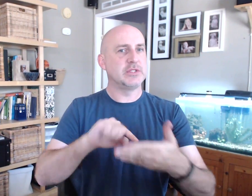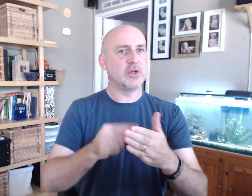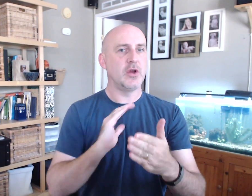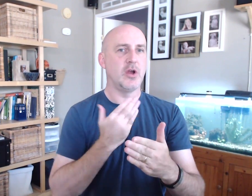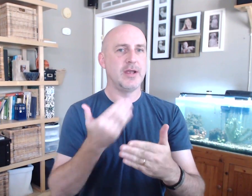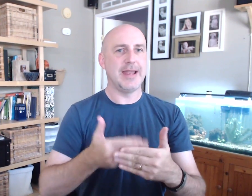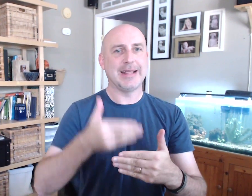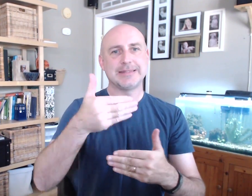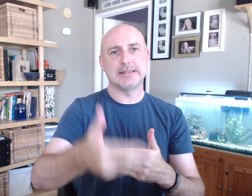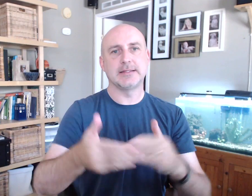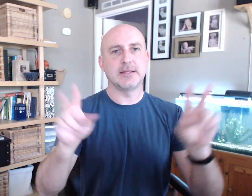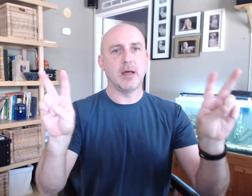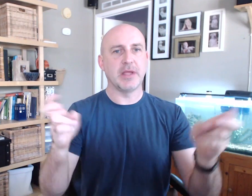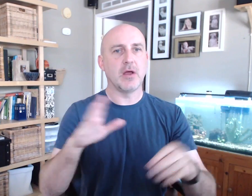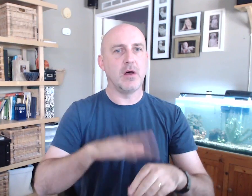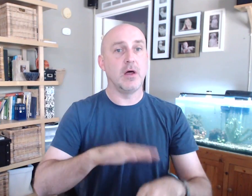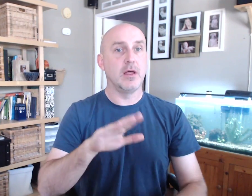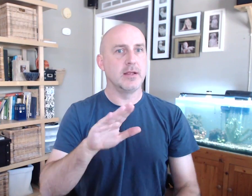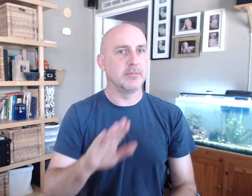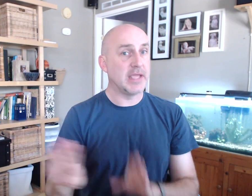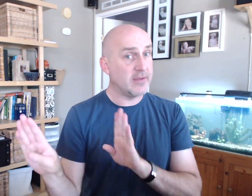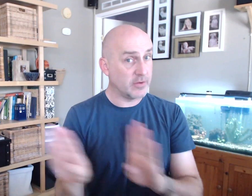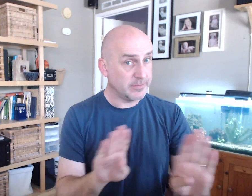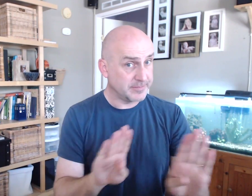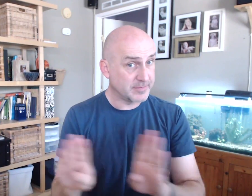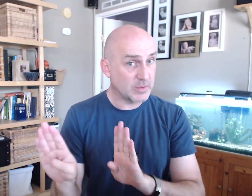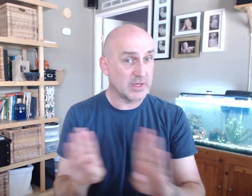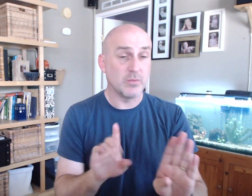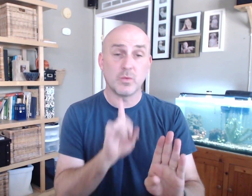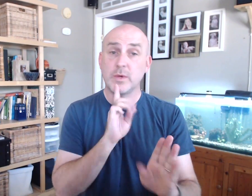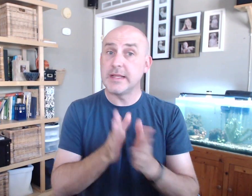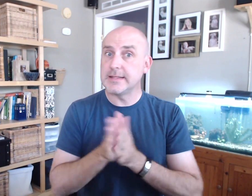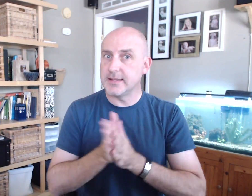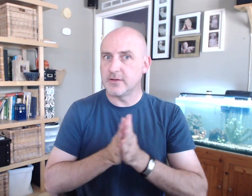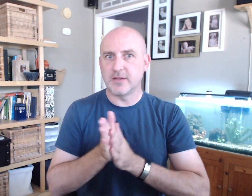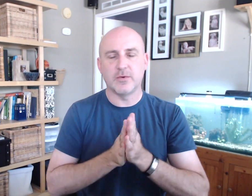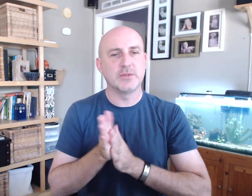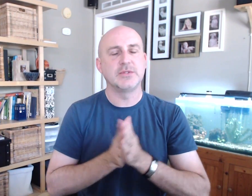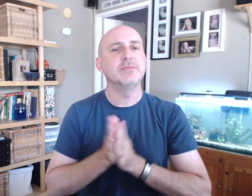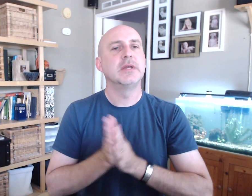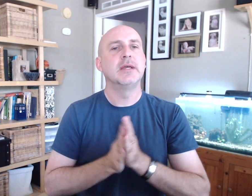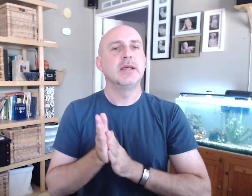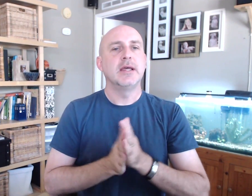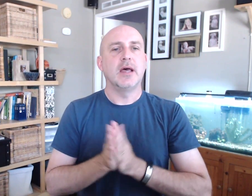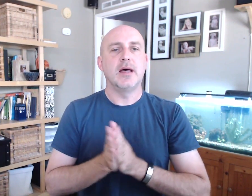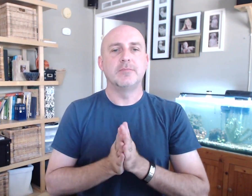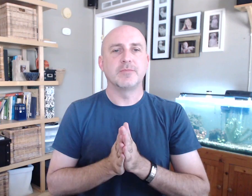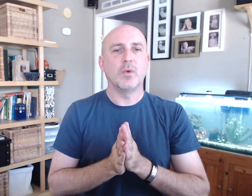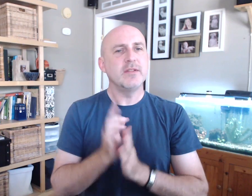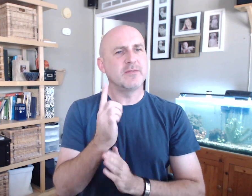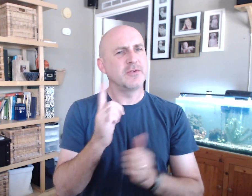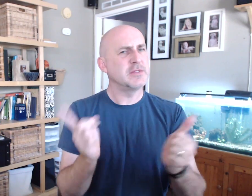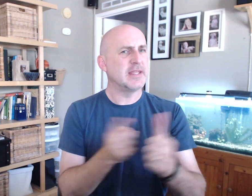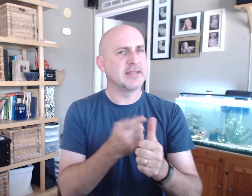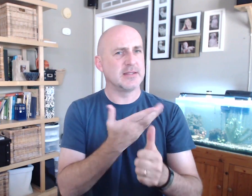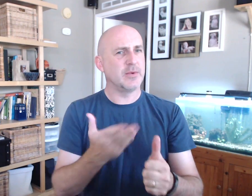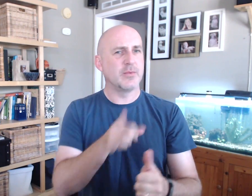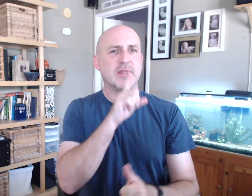start our next topic on behavior, which I'm really looking forward to. One of the first things that we